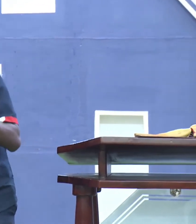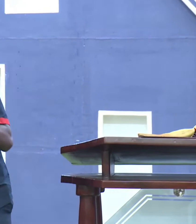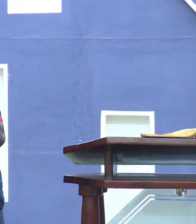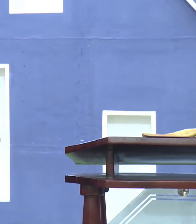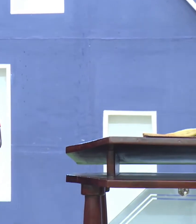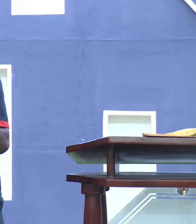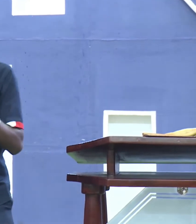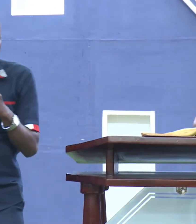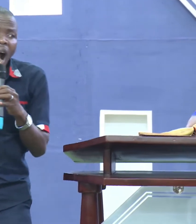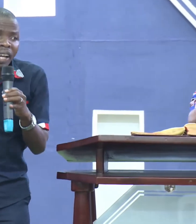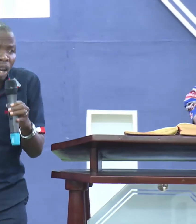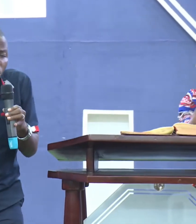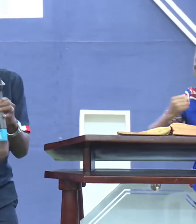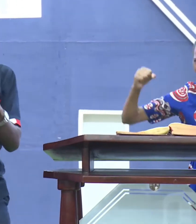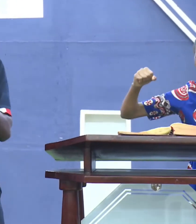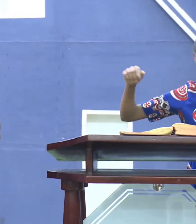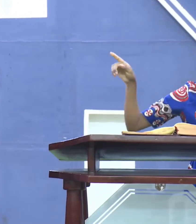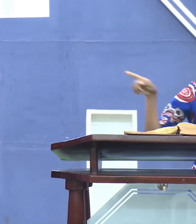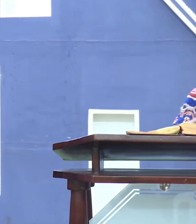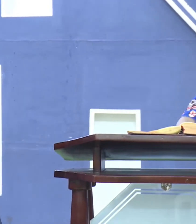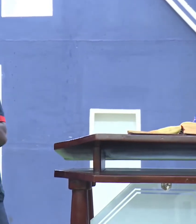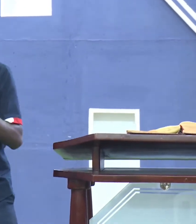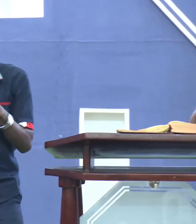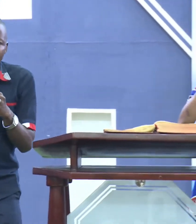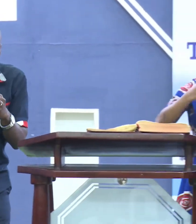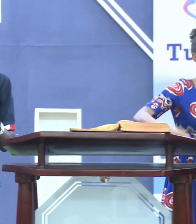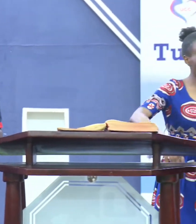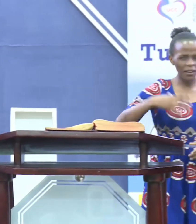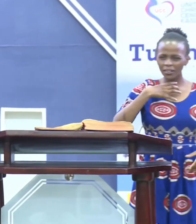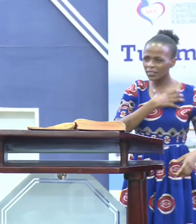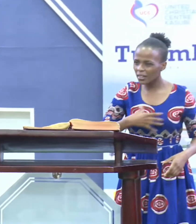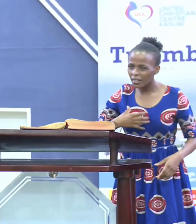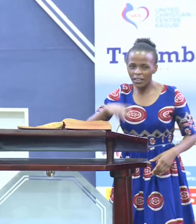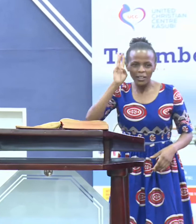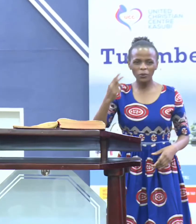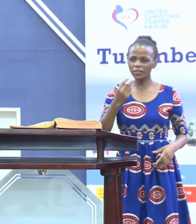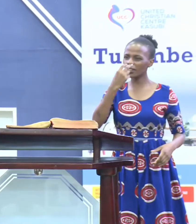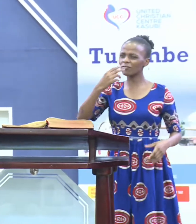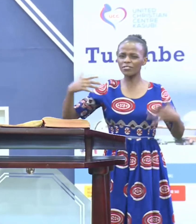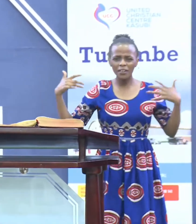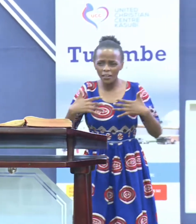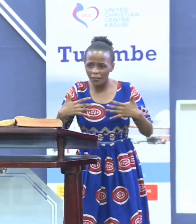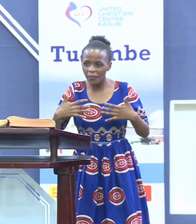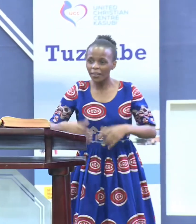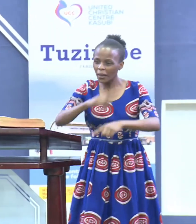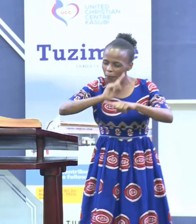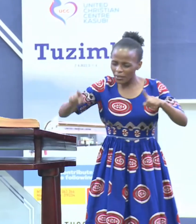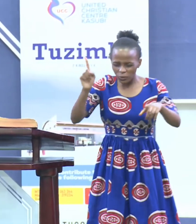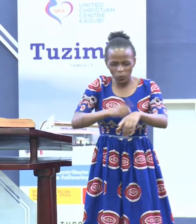you, he's going to hear a disobedient person. You hear an angry person. He's going to hear